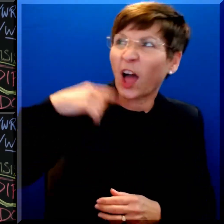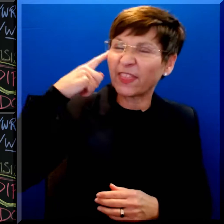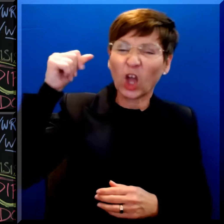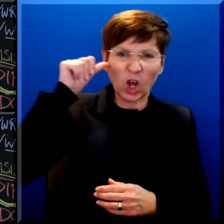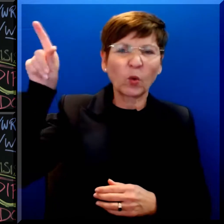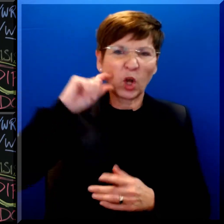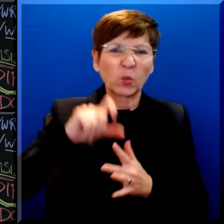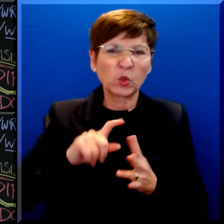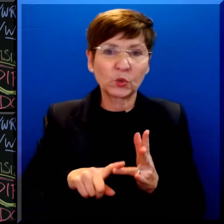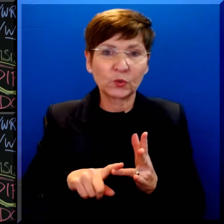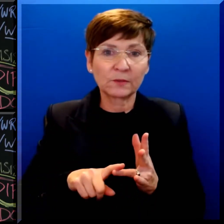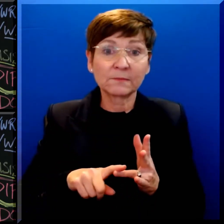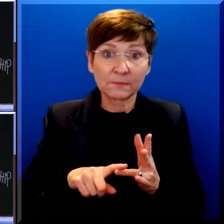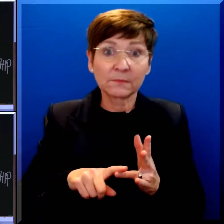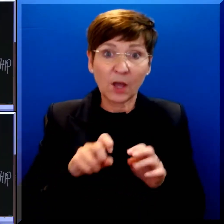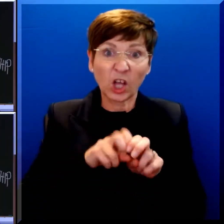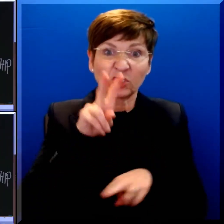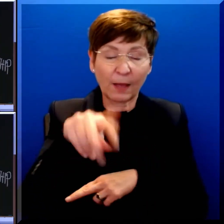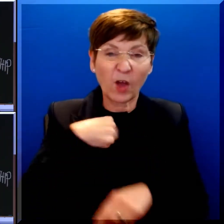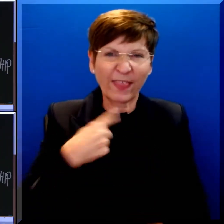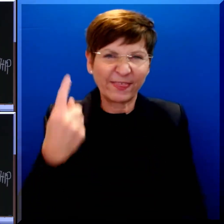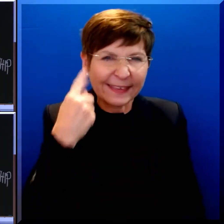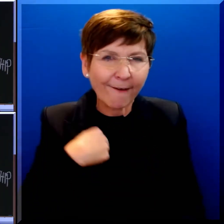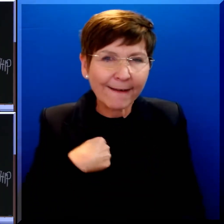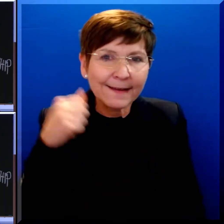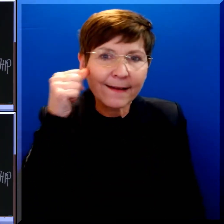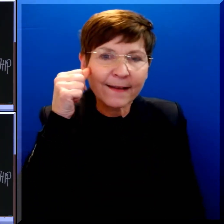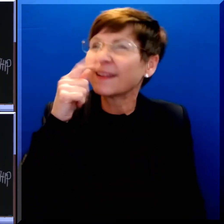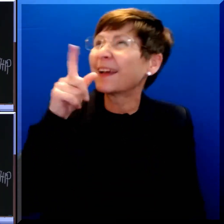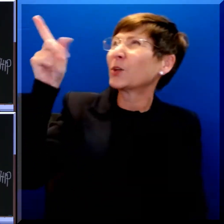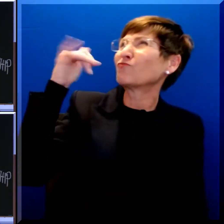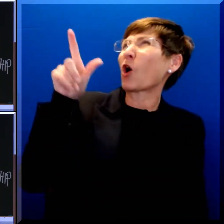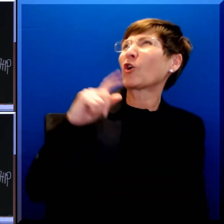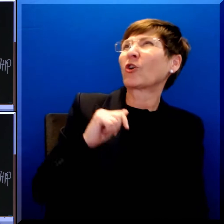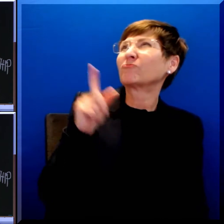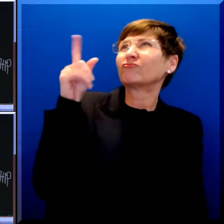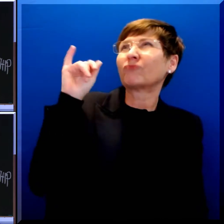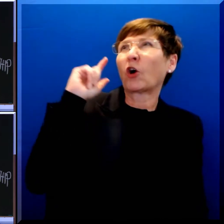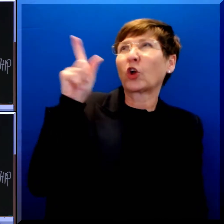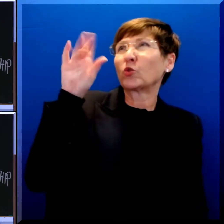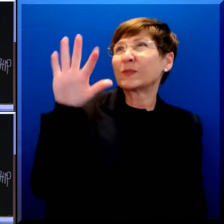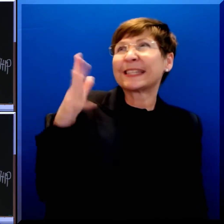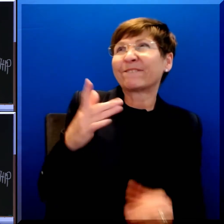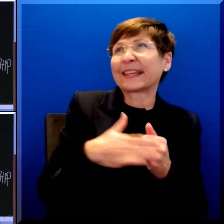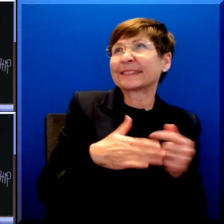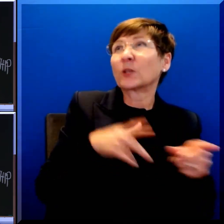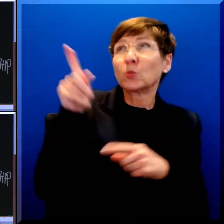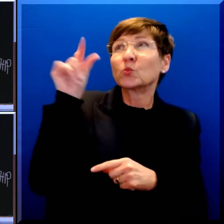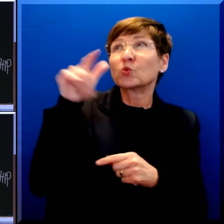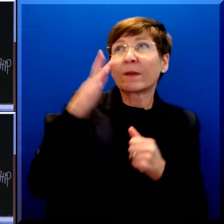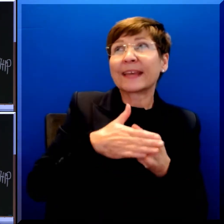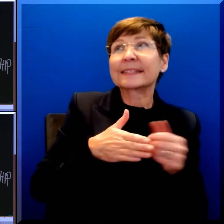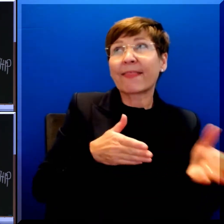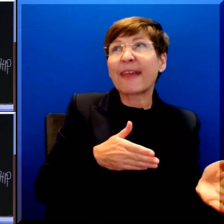given situation, right? And when we're in a dip, it's very easy to say, God, you're getting this wrong. God, you're not fixing this the way you